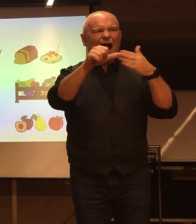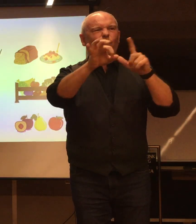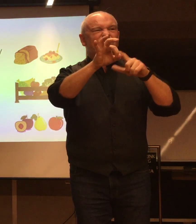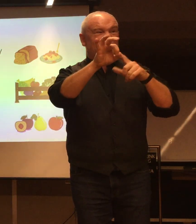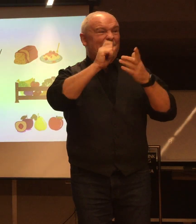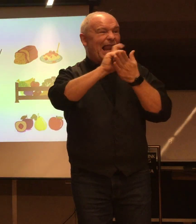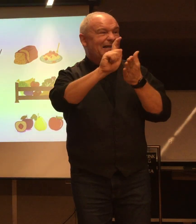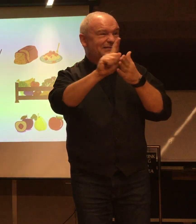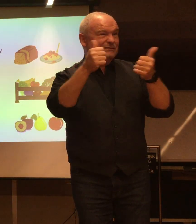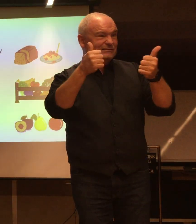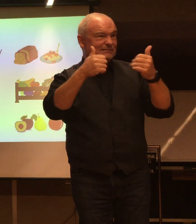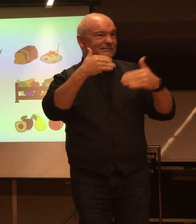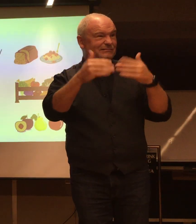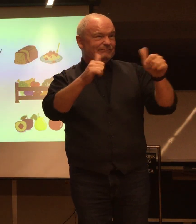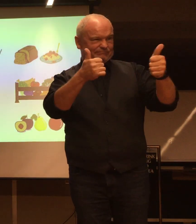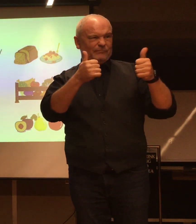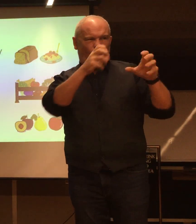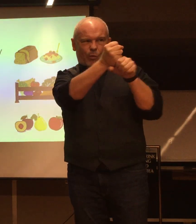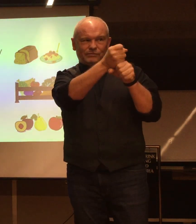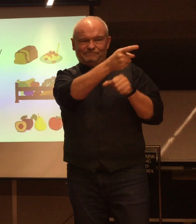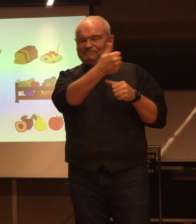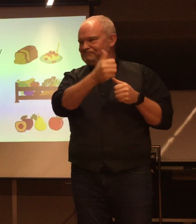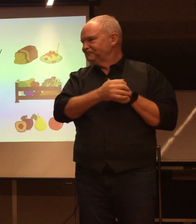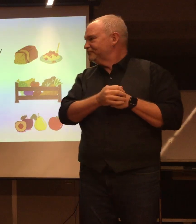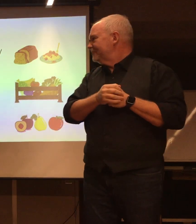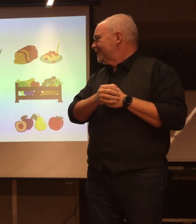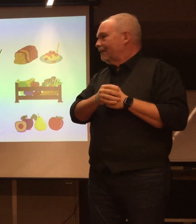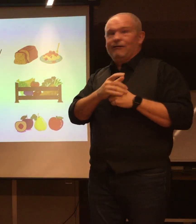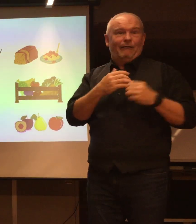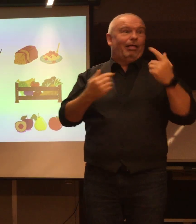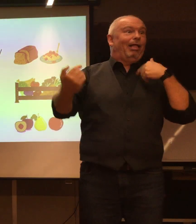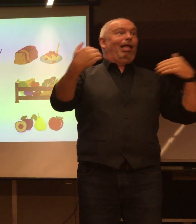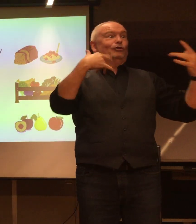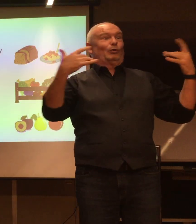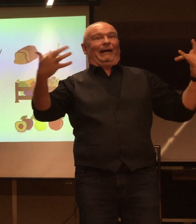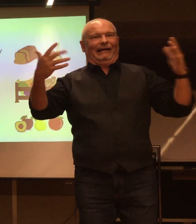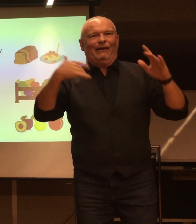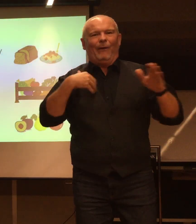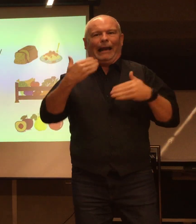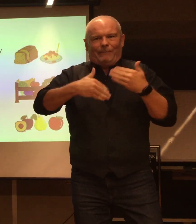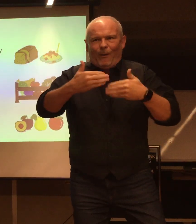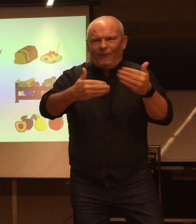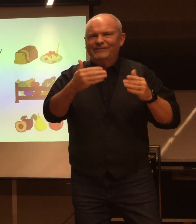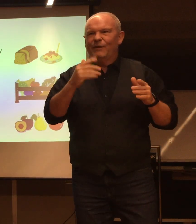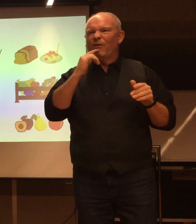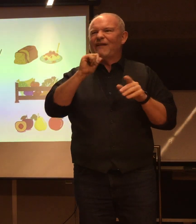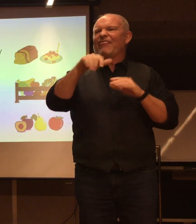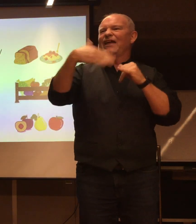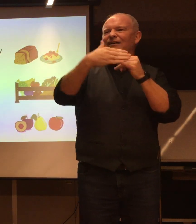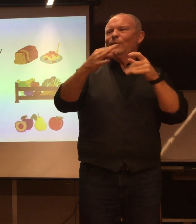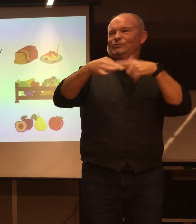any more questions at the end, okay? Just so you keep moving.